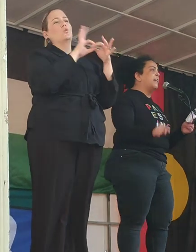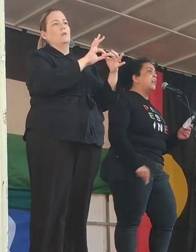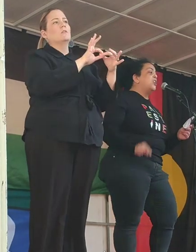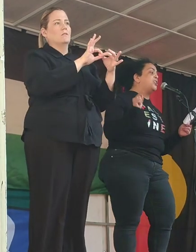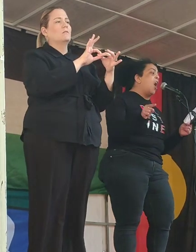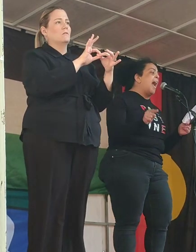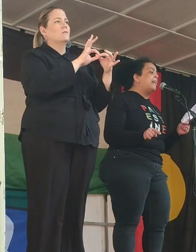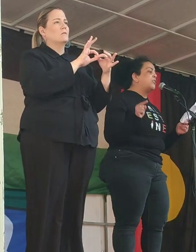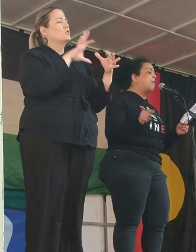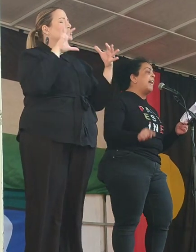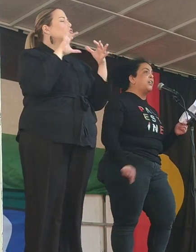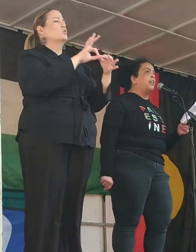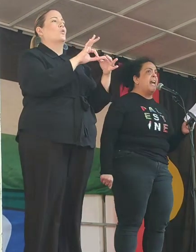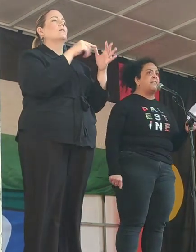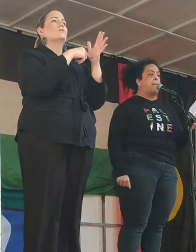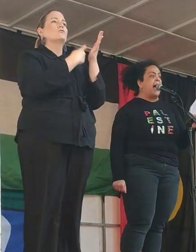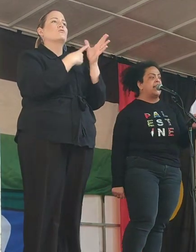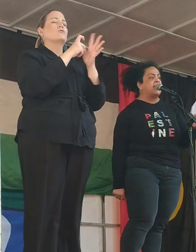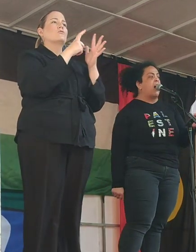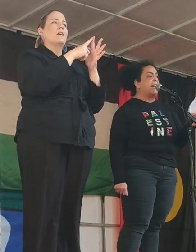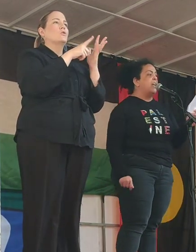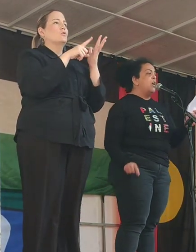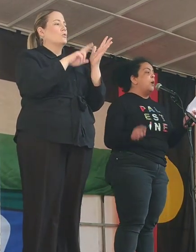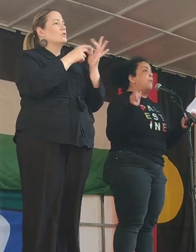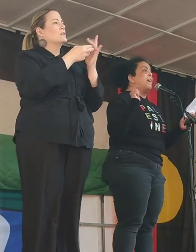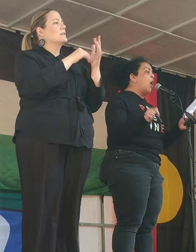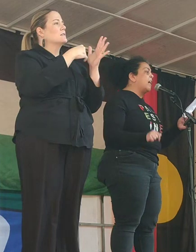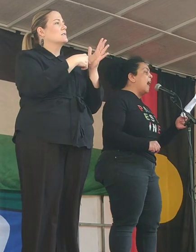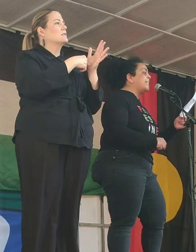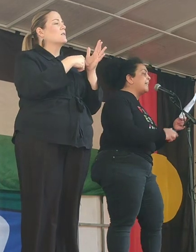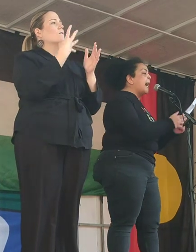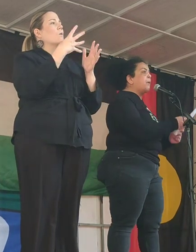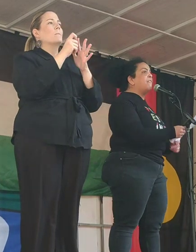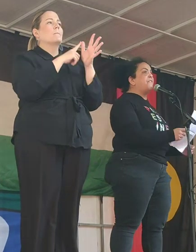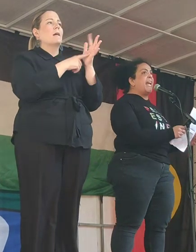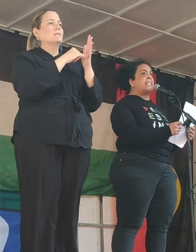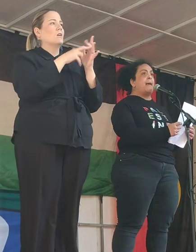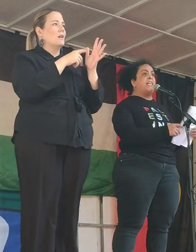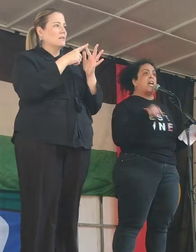union. Join Trade Unionists for Palestine. We've organised a number of